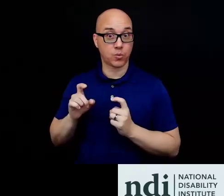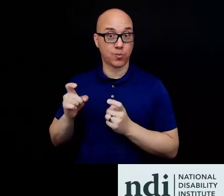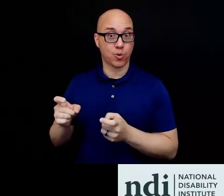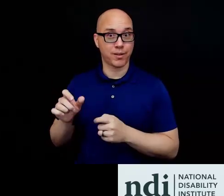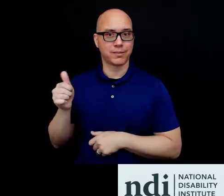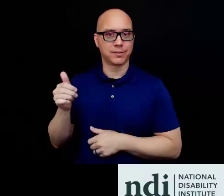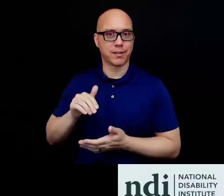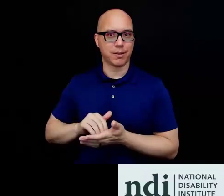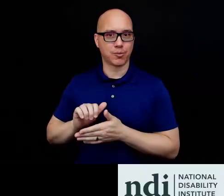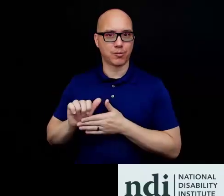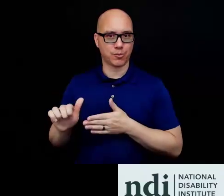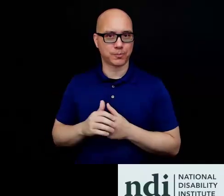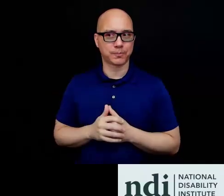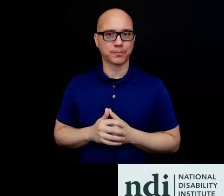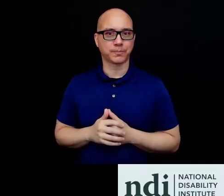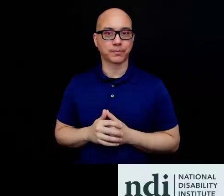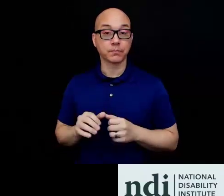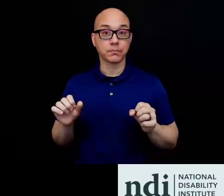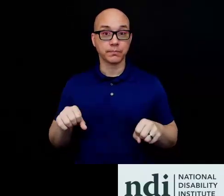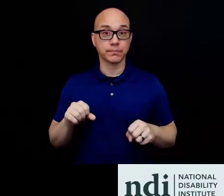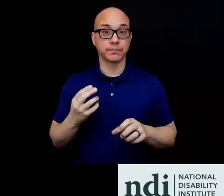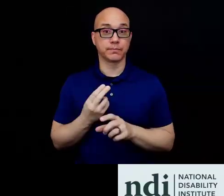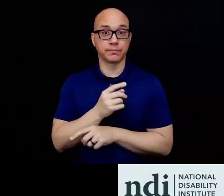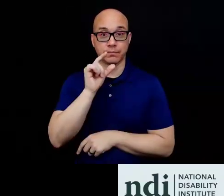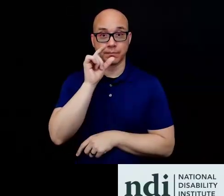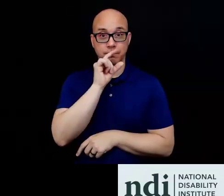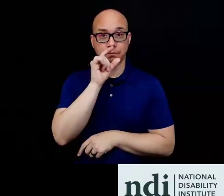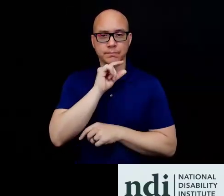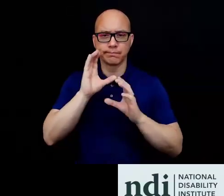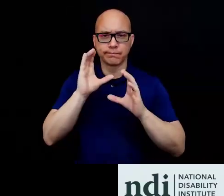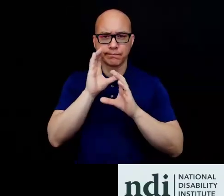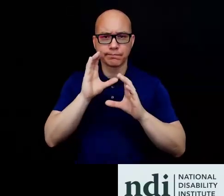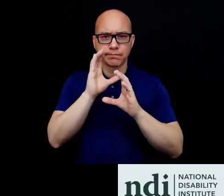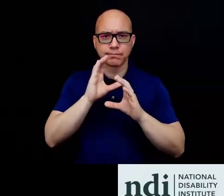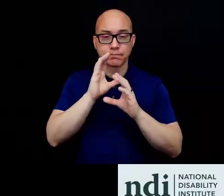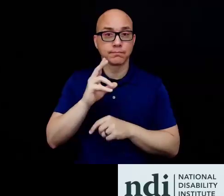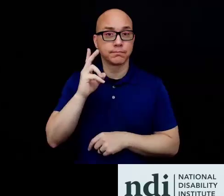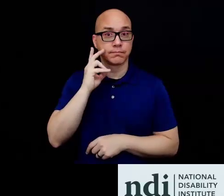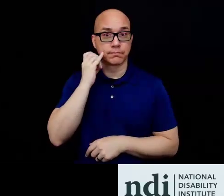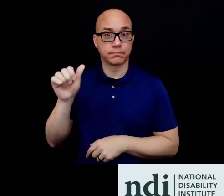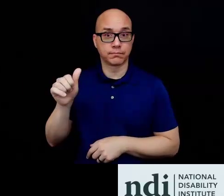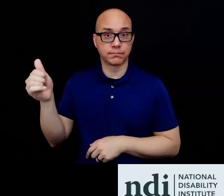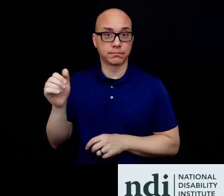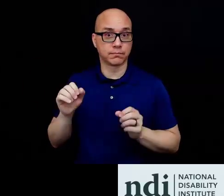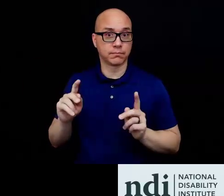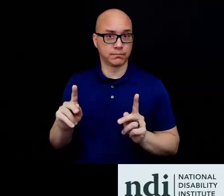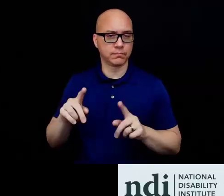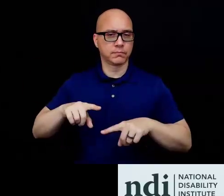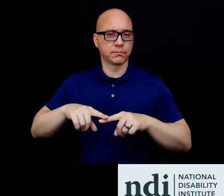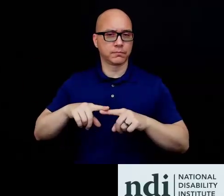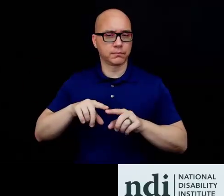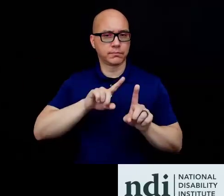want to do your search on Google search and see if there are any other opportunities based on the